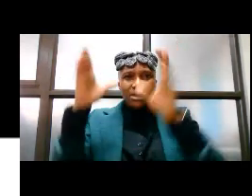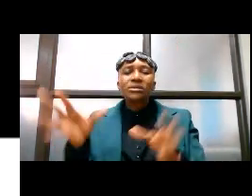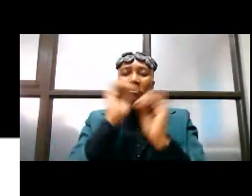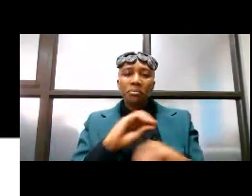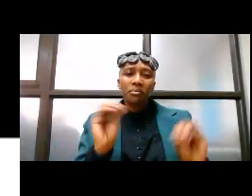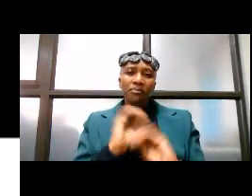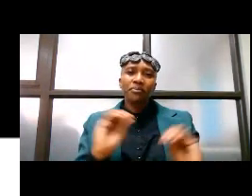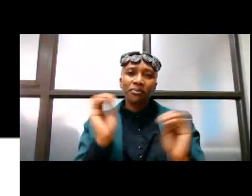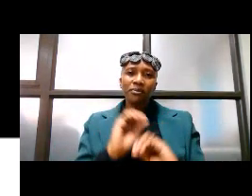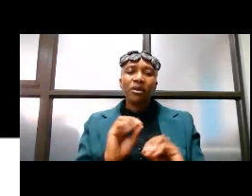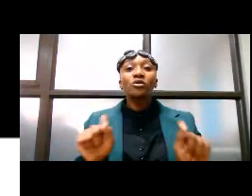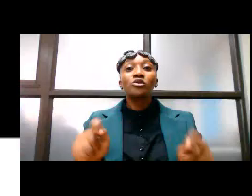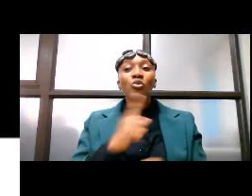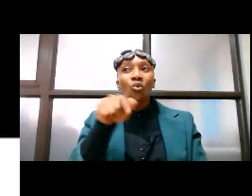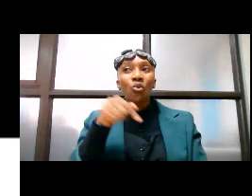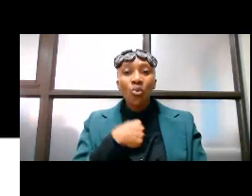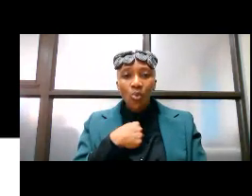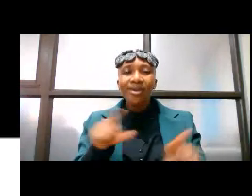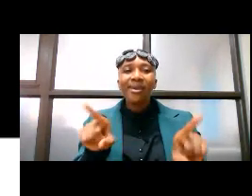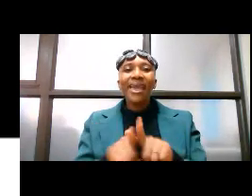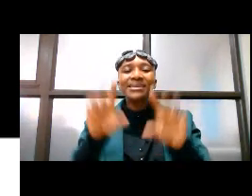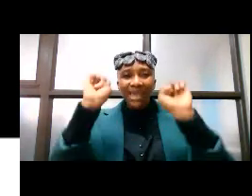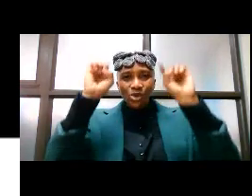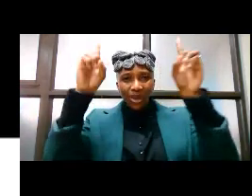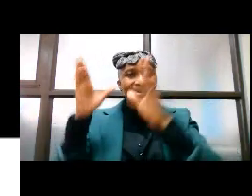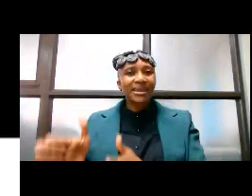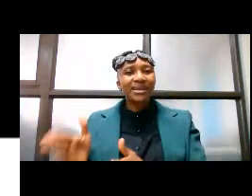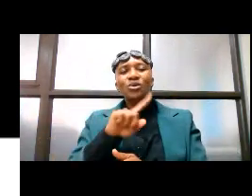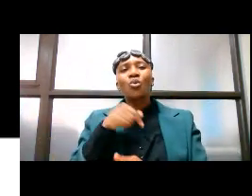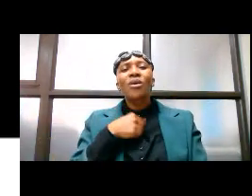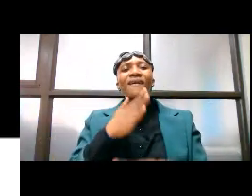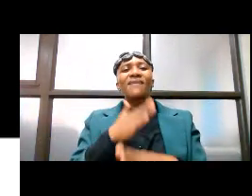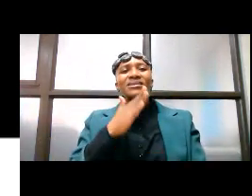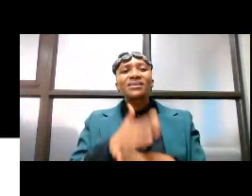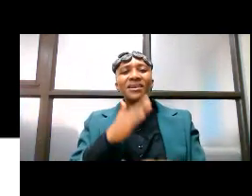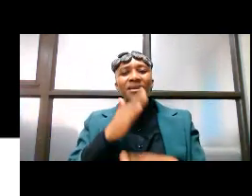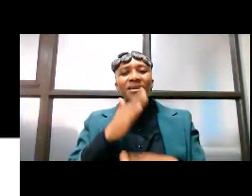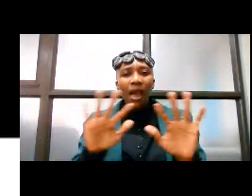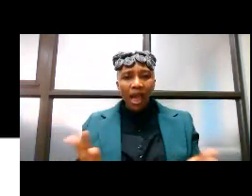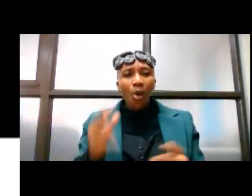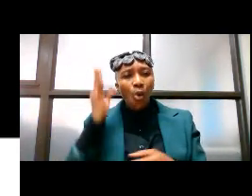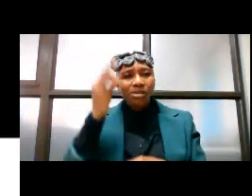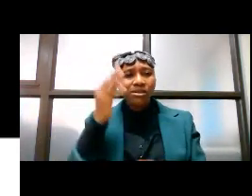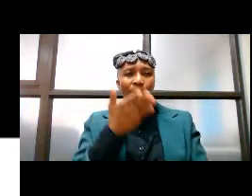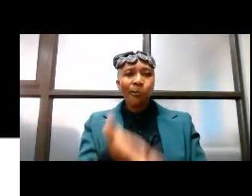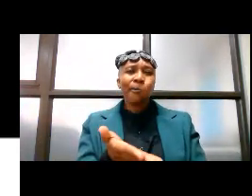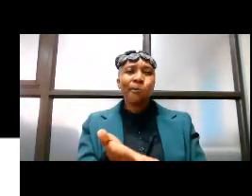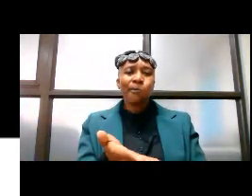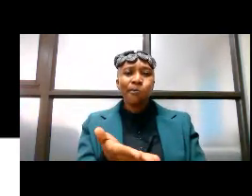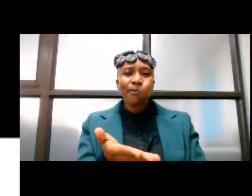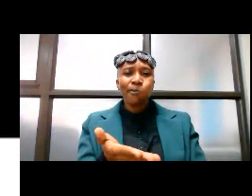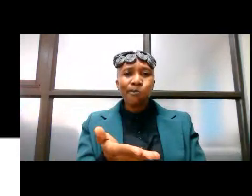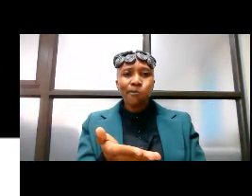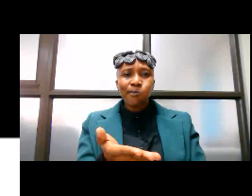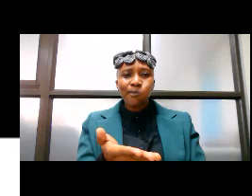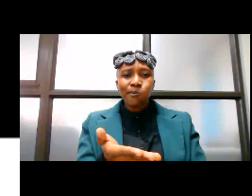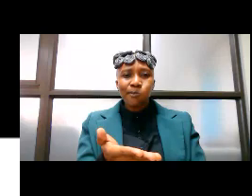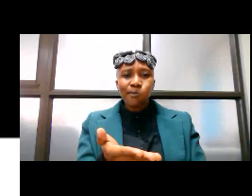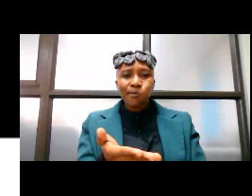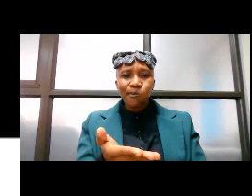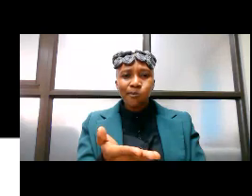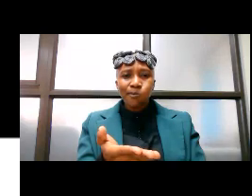we, as educators, function within this context? We cannot wait